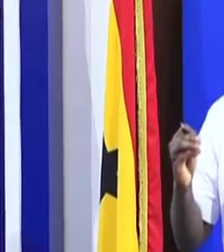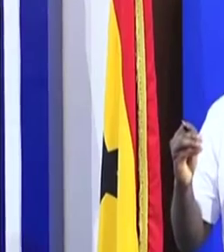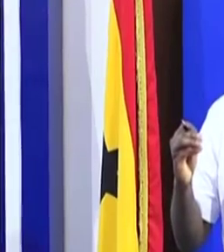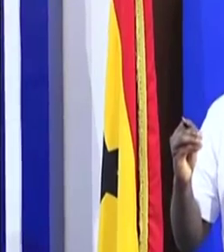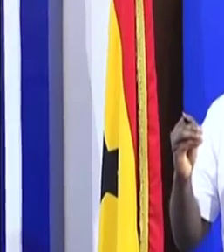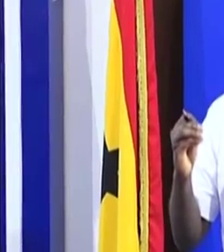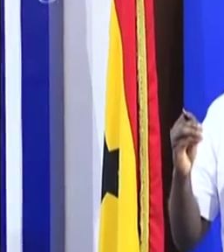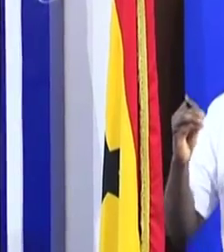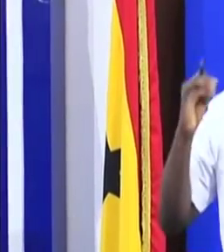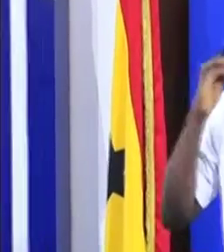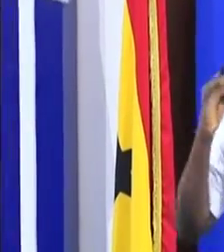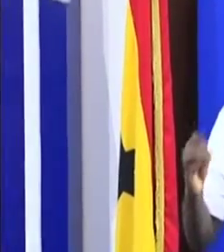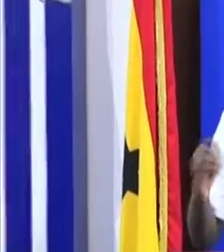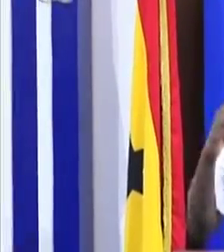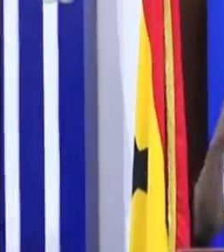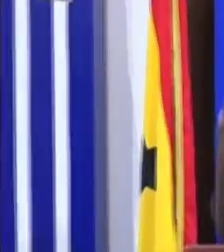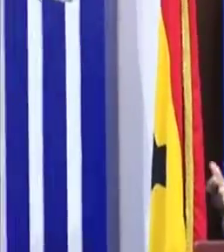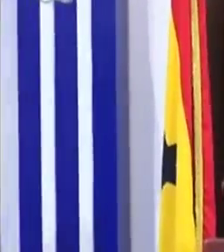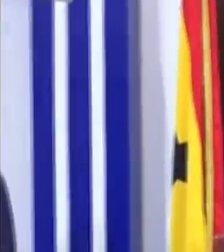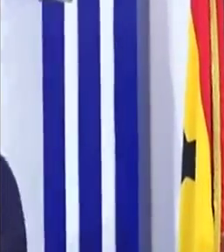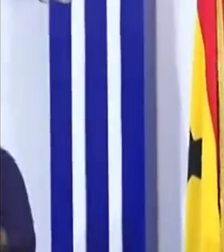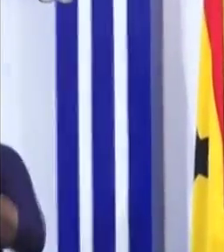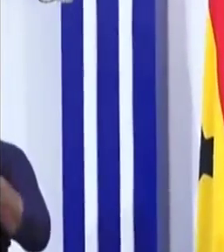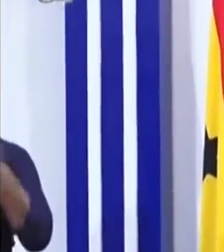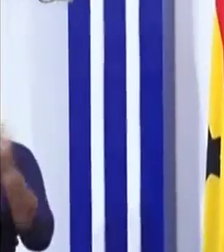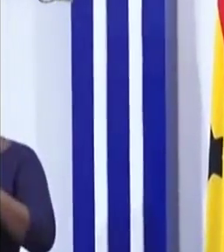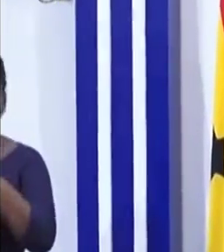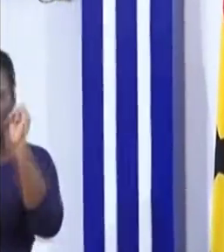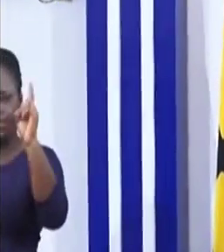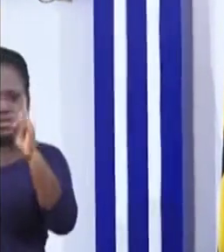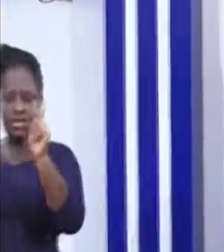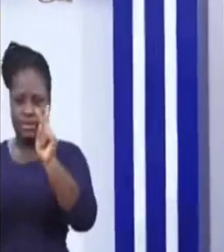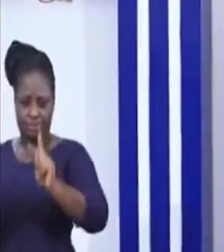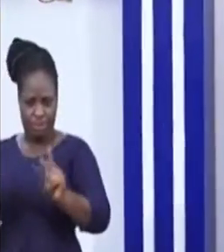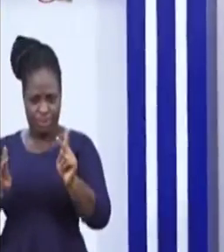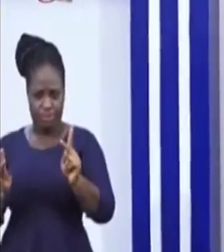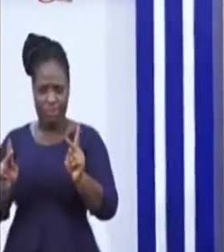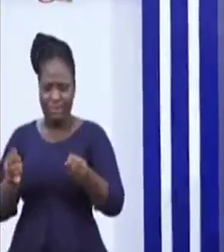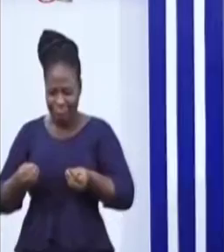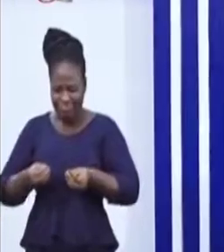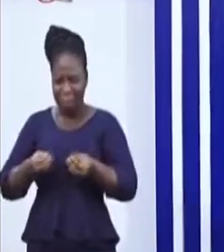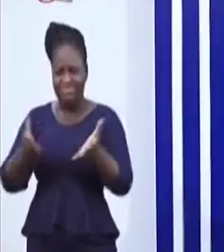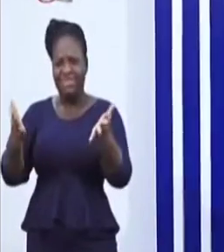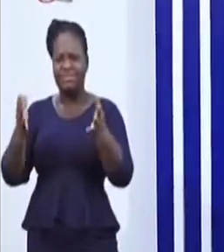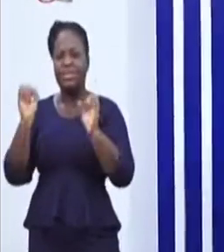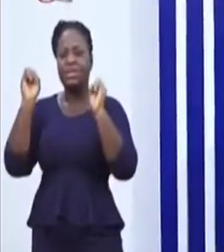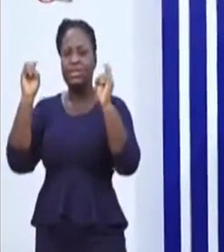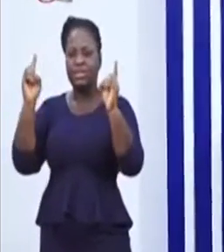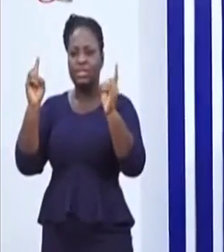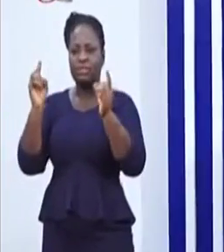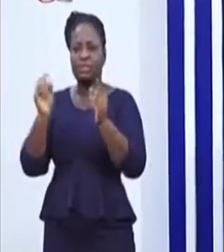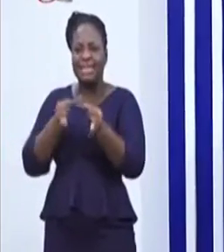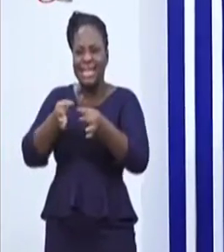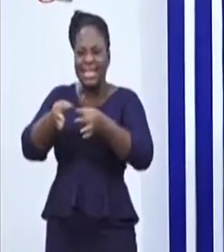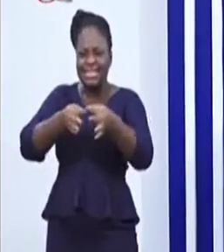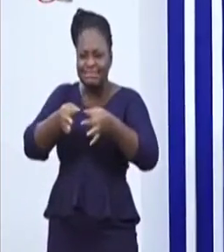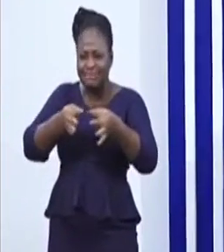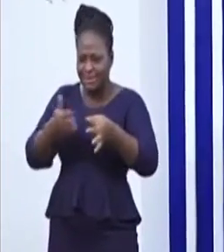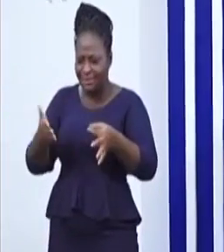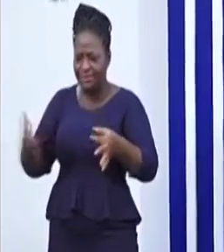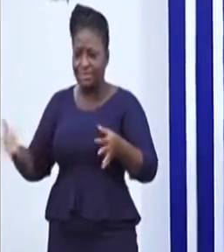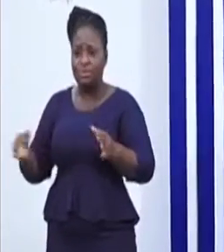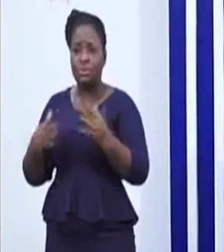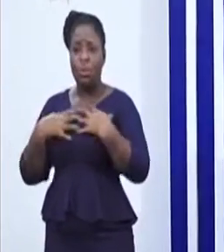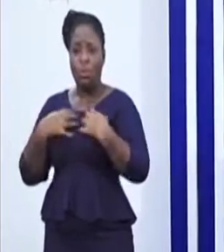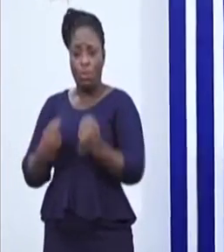science and facts to people. Now is the time to give the airtime and the front pages to the epidemiologists, for